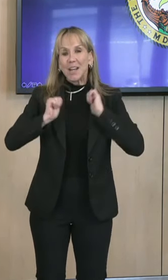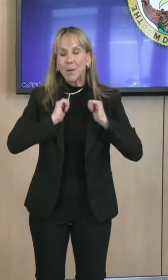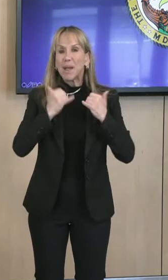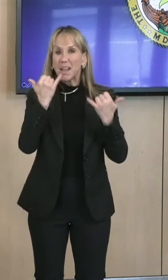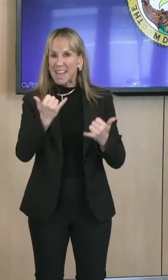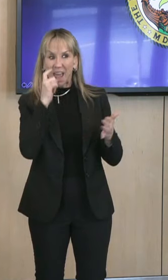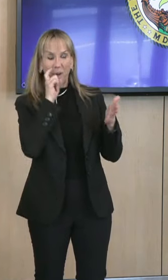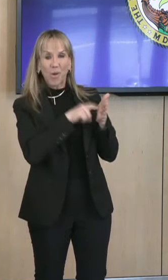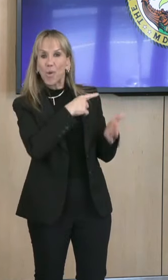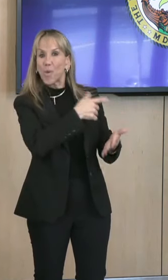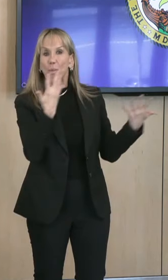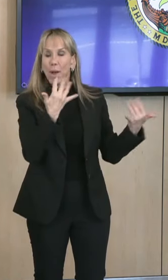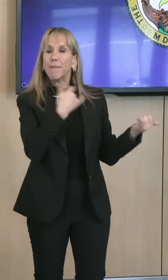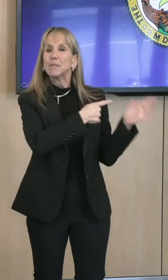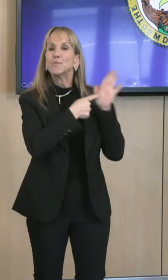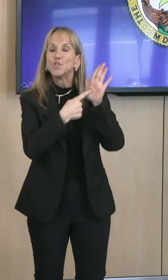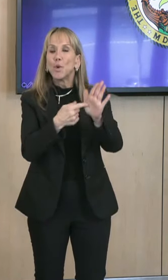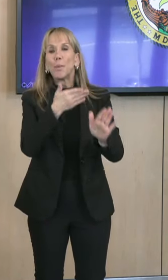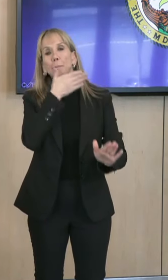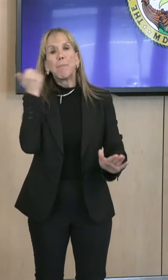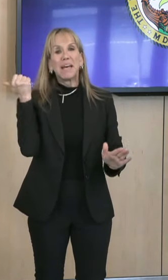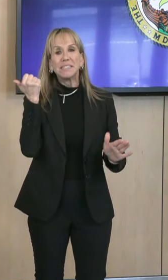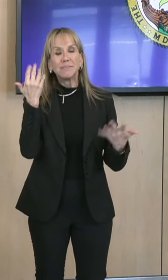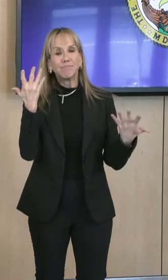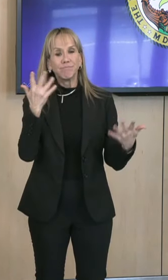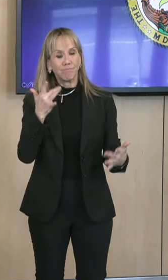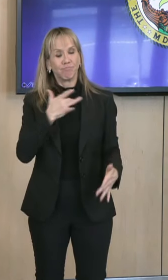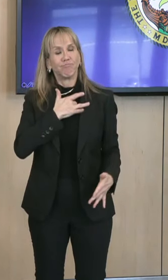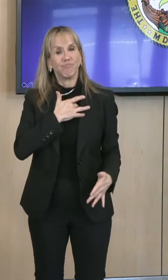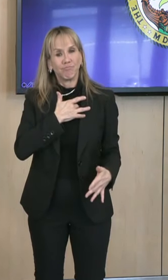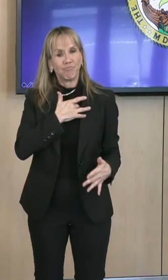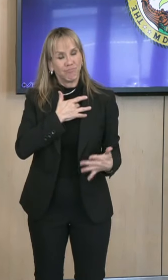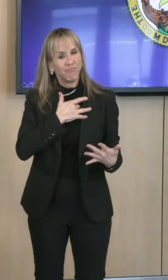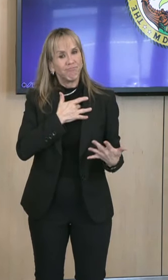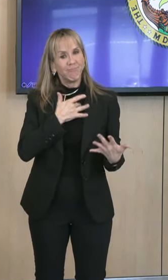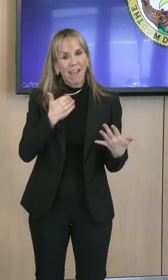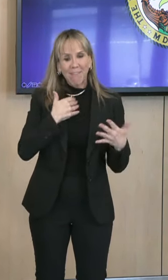healthcare, and better outcomes in protecting these individuals. County